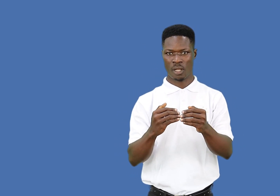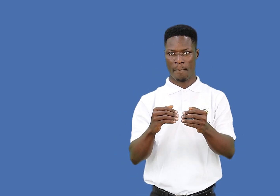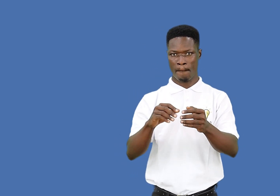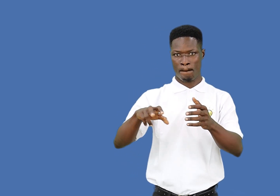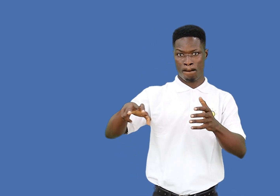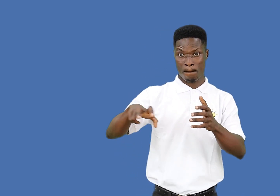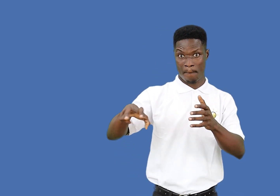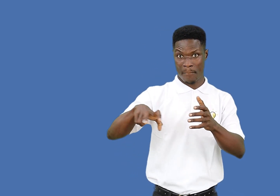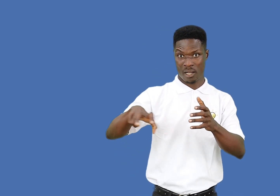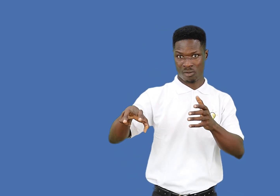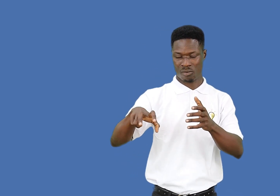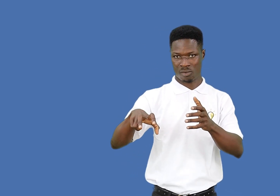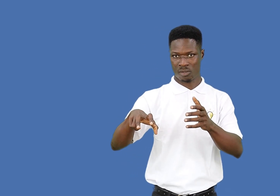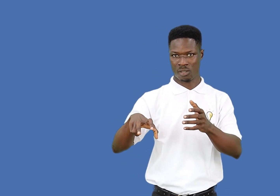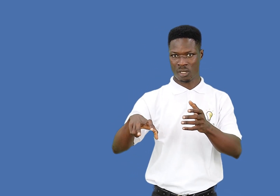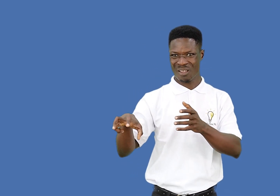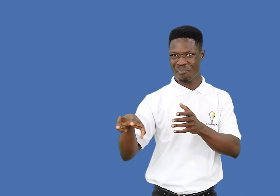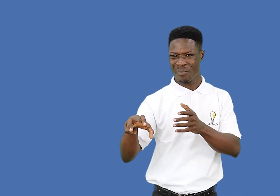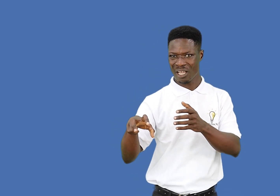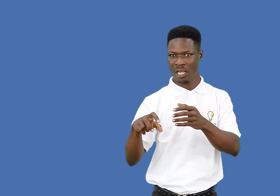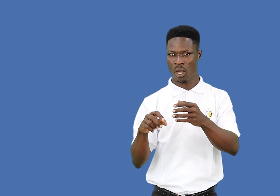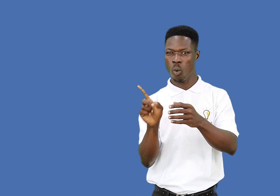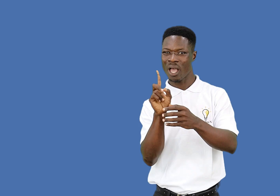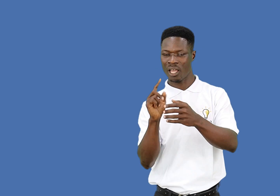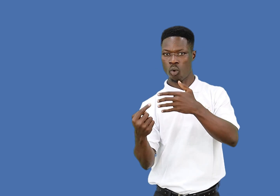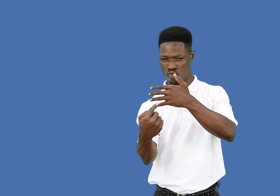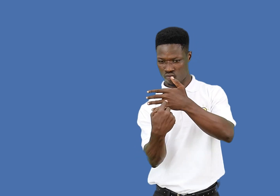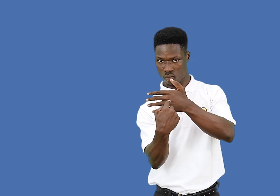The next one is mouse